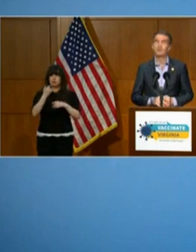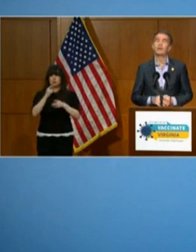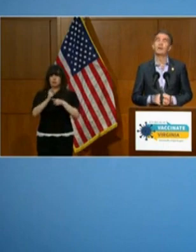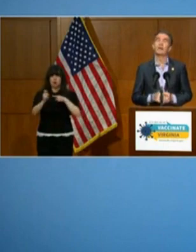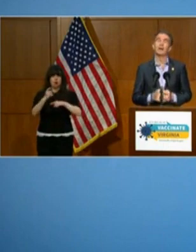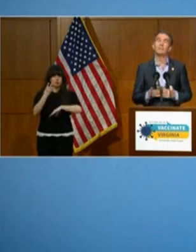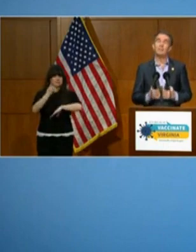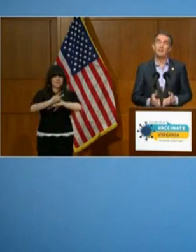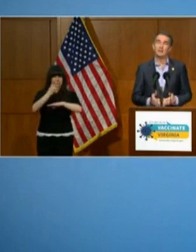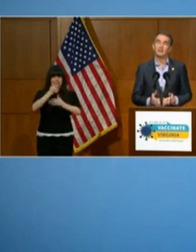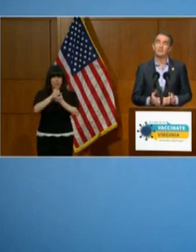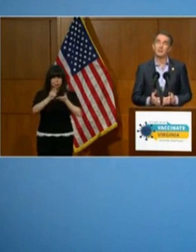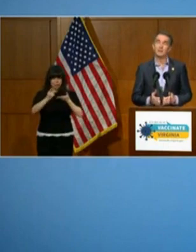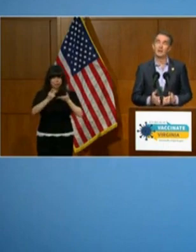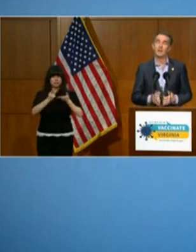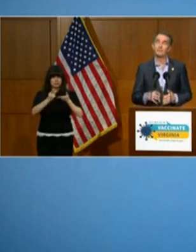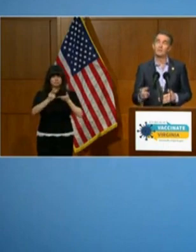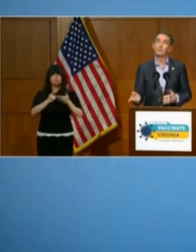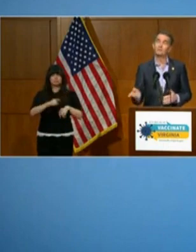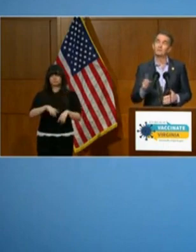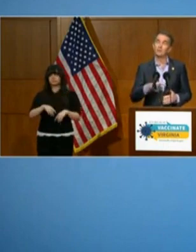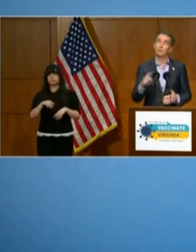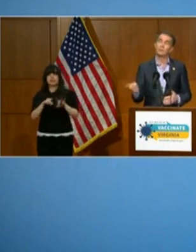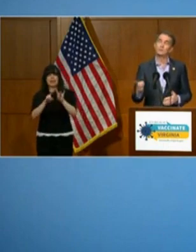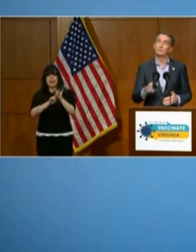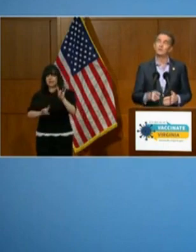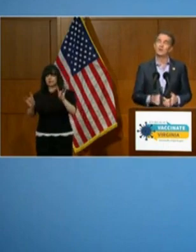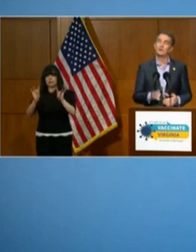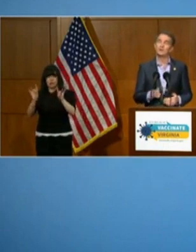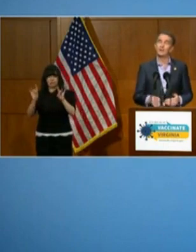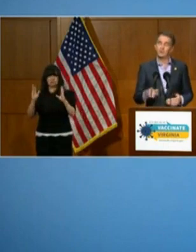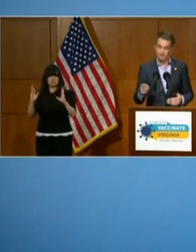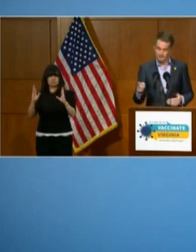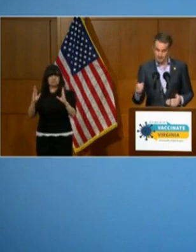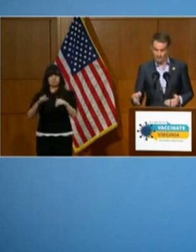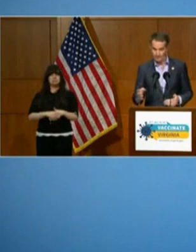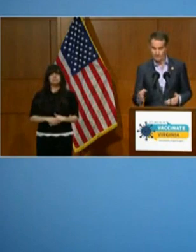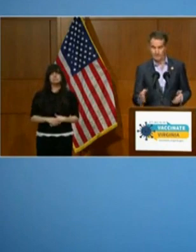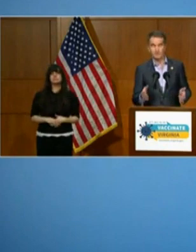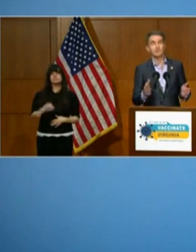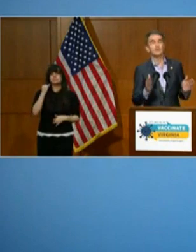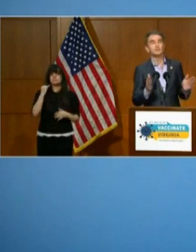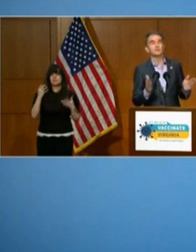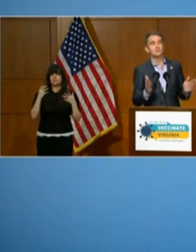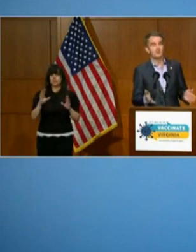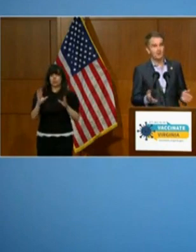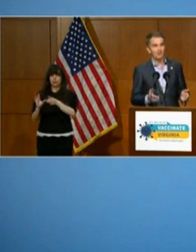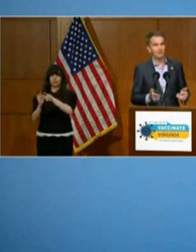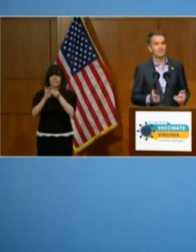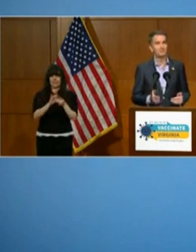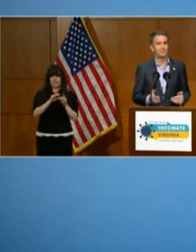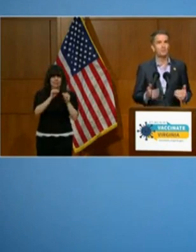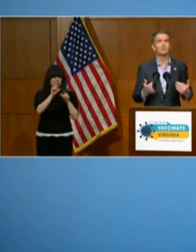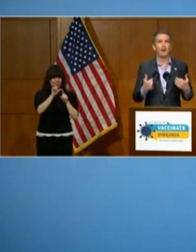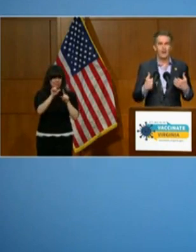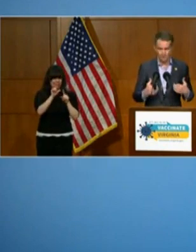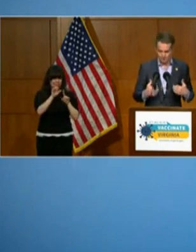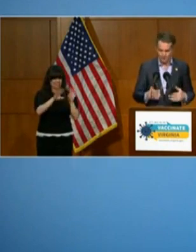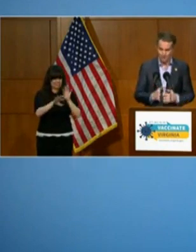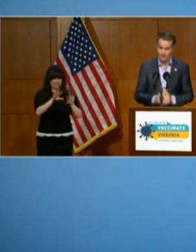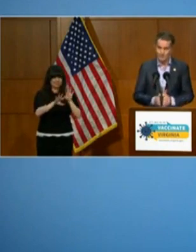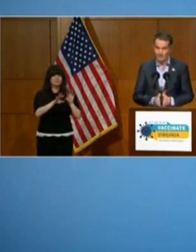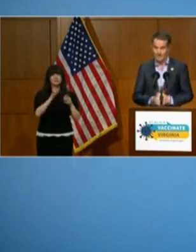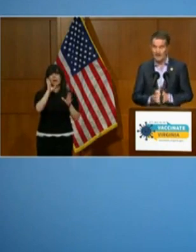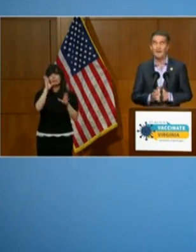a.m. and 8 p.m. And for those that don't want to connect the letter to the number, this is the number, which I